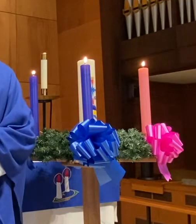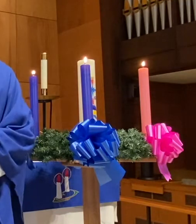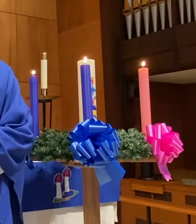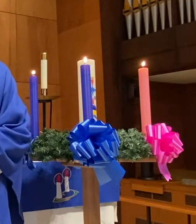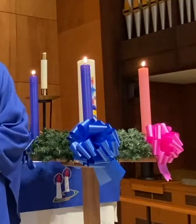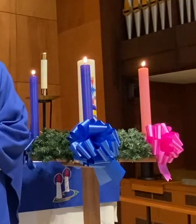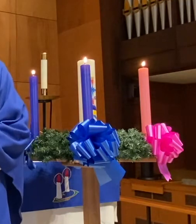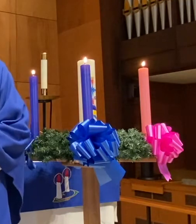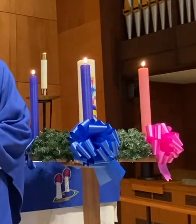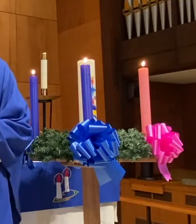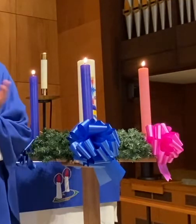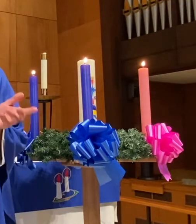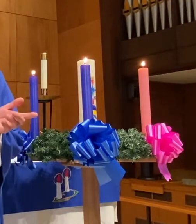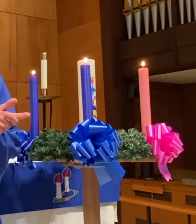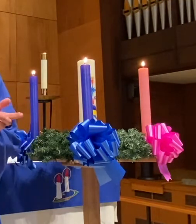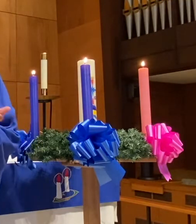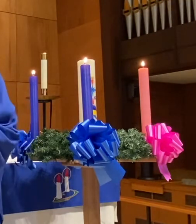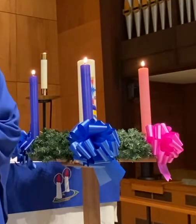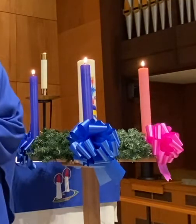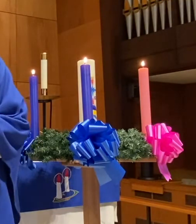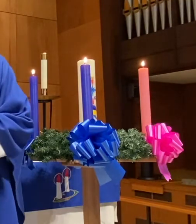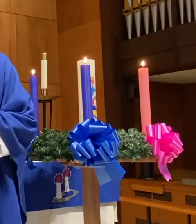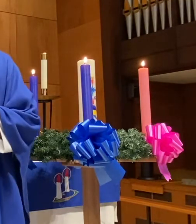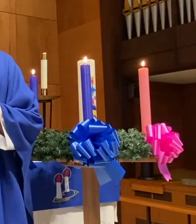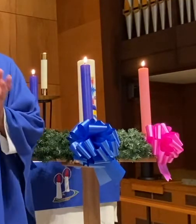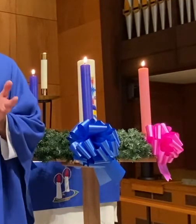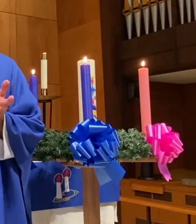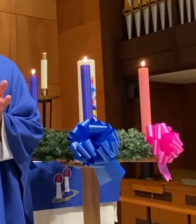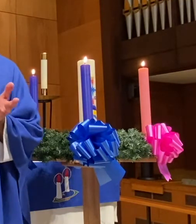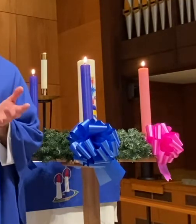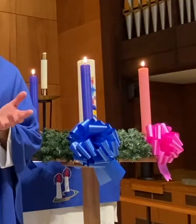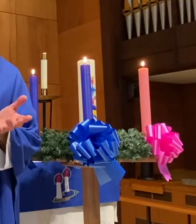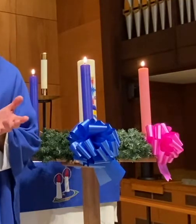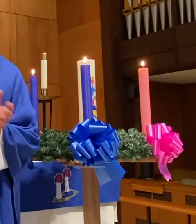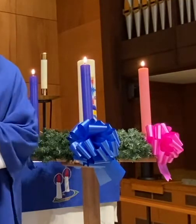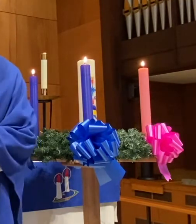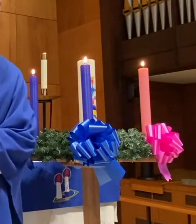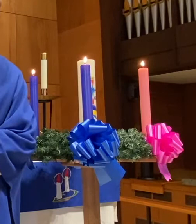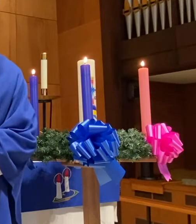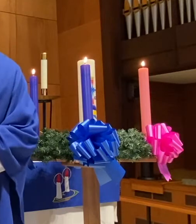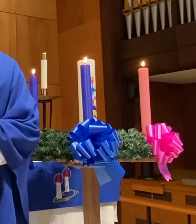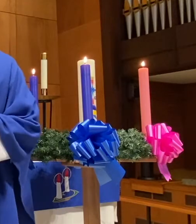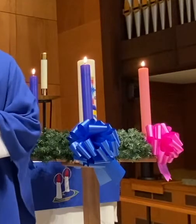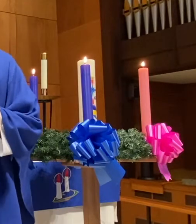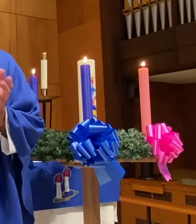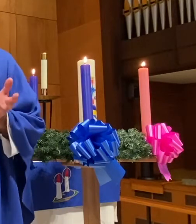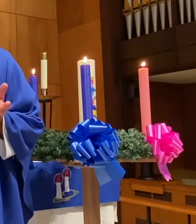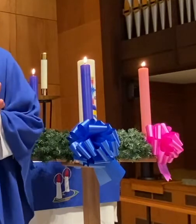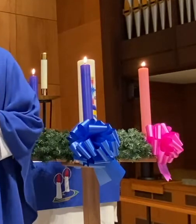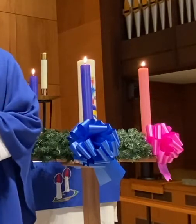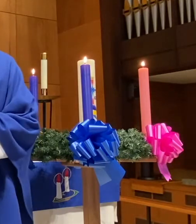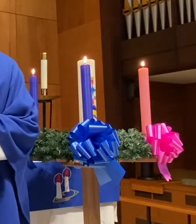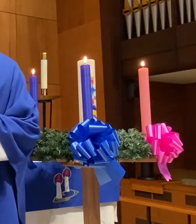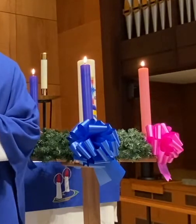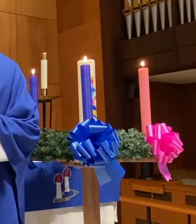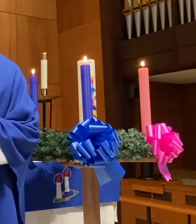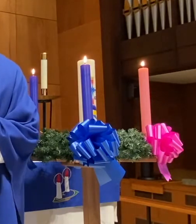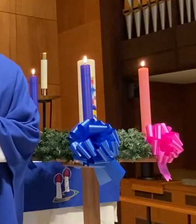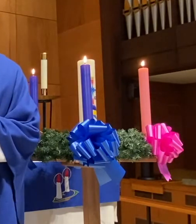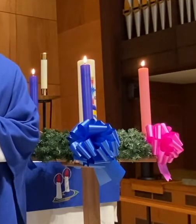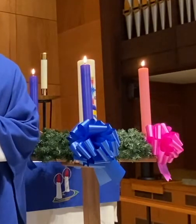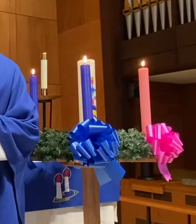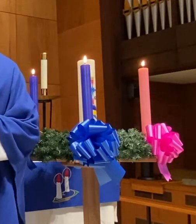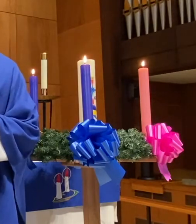and commitment. And as of this temple talk, we're down about 20 pledge cards from last year at this time. So